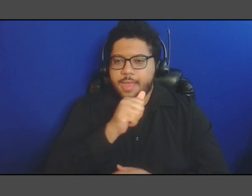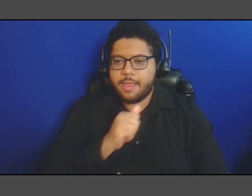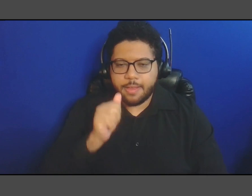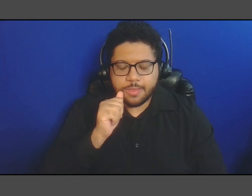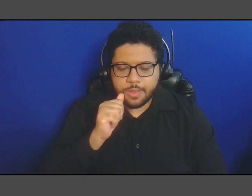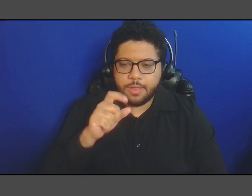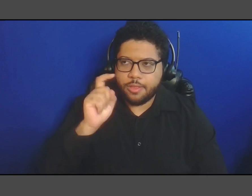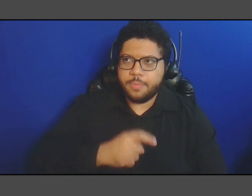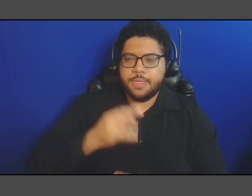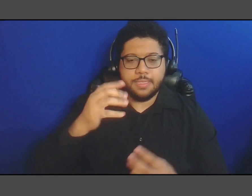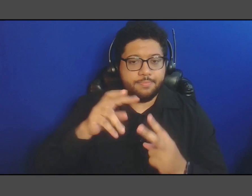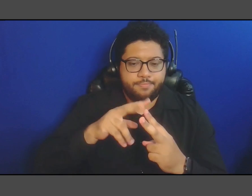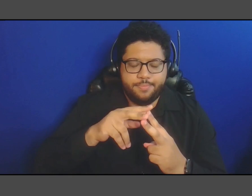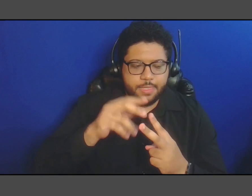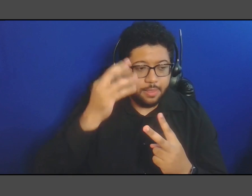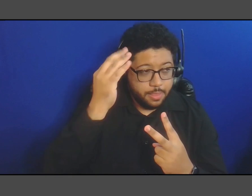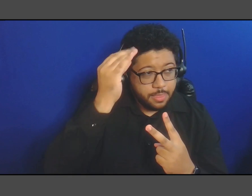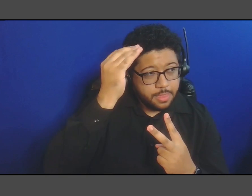Grand Canyon.